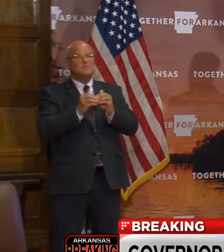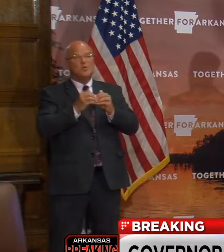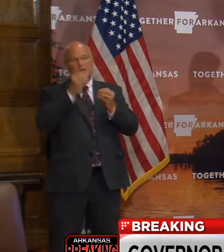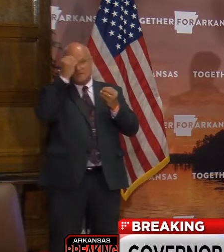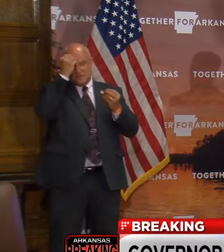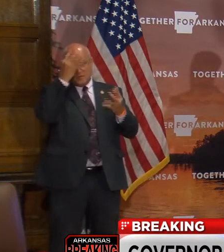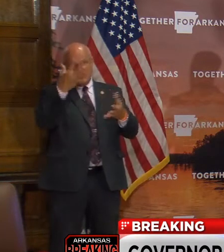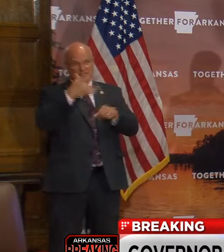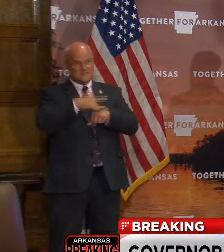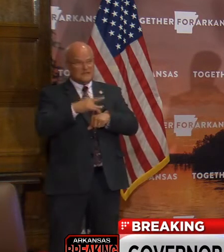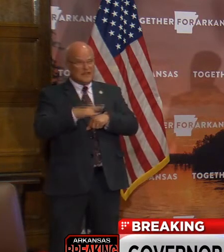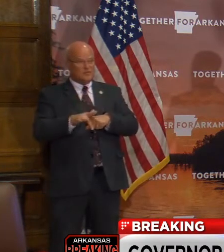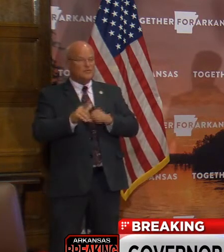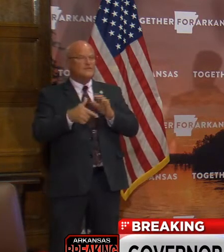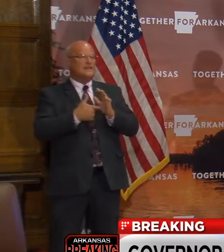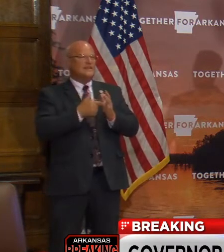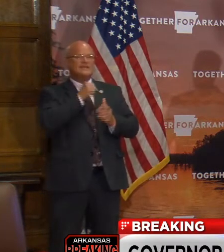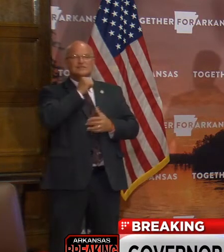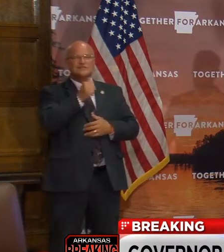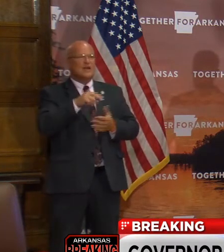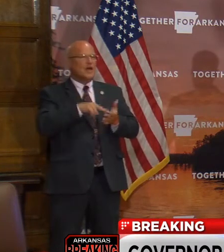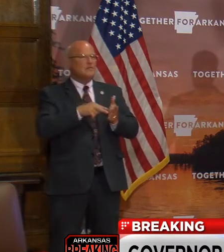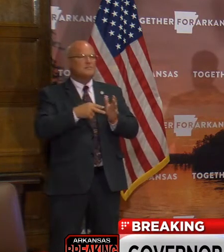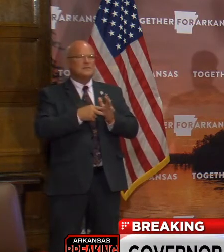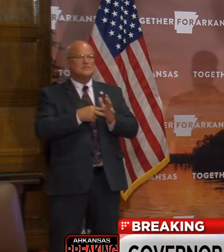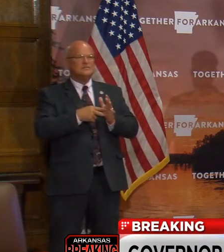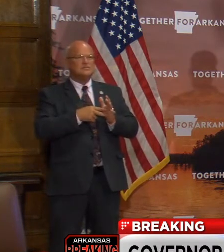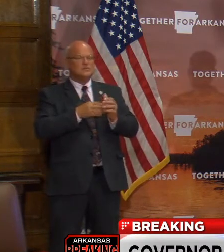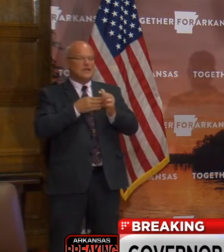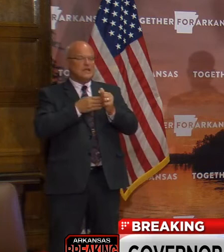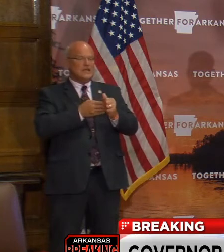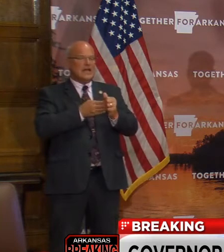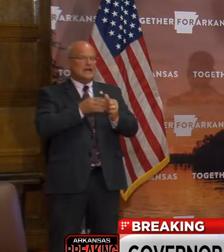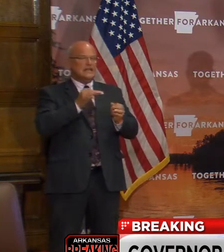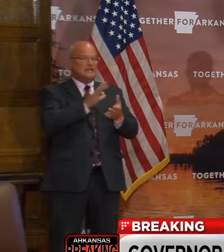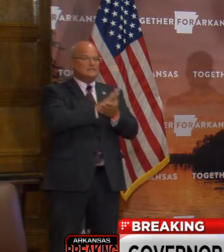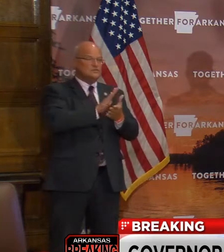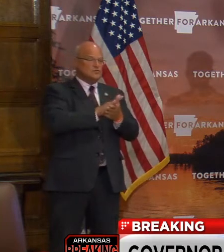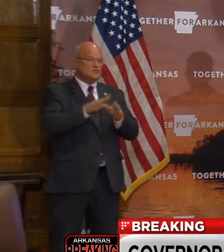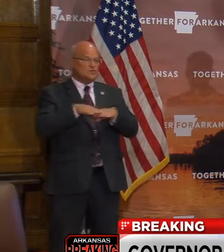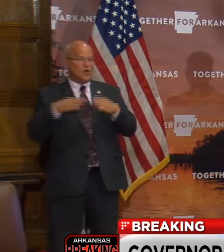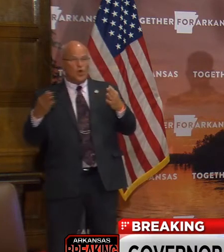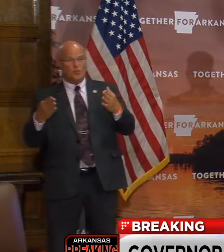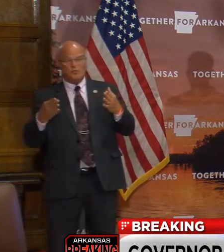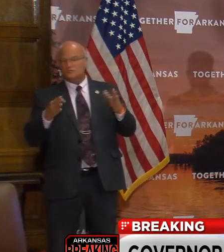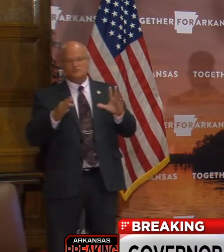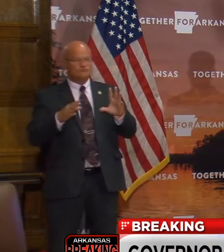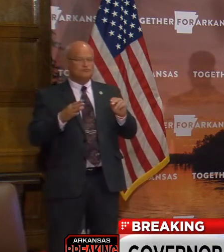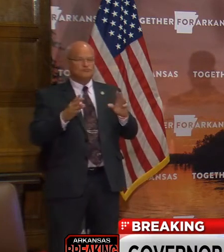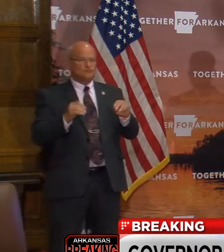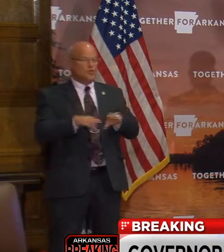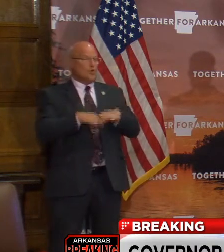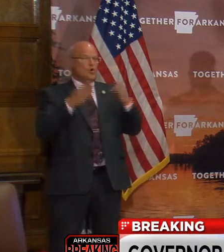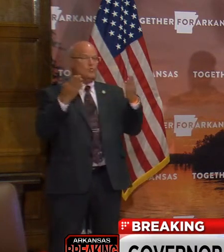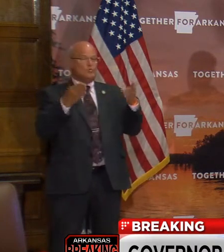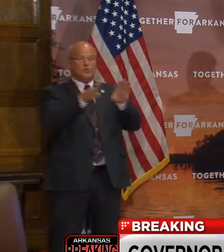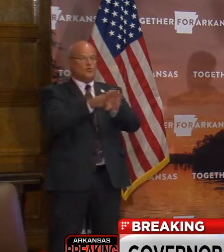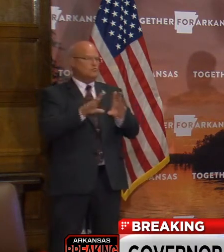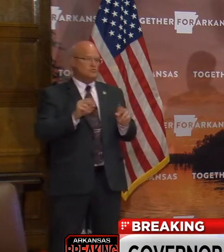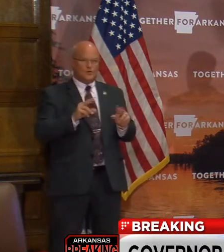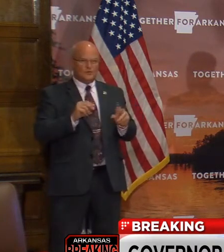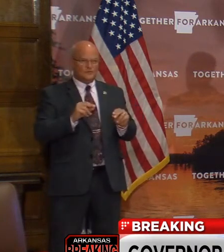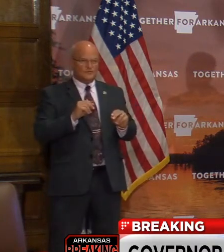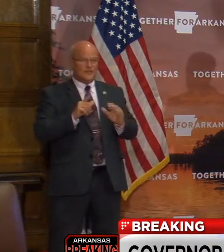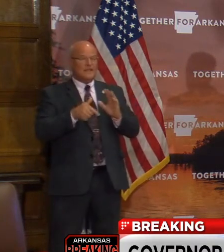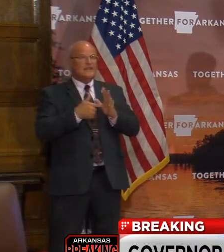available. These documents are not meant to guide whether or not schools open or reopen or not.